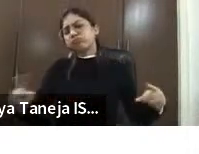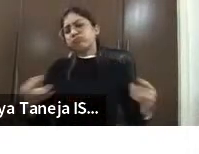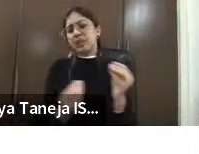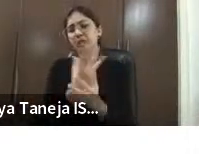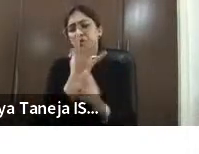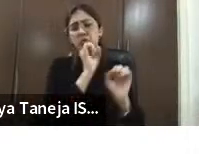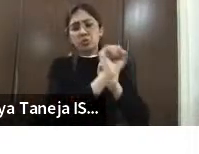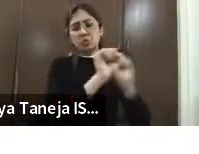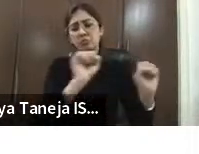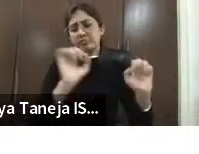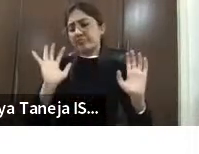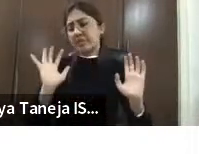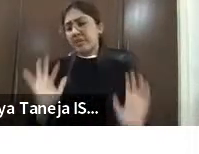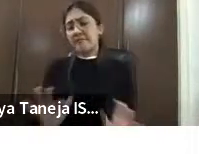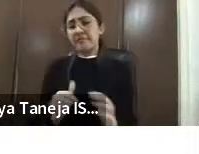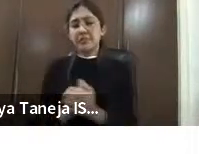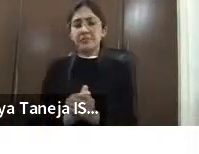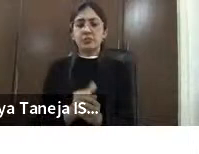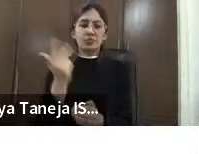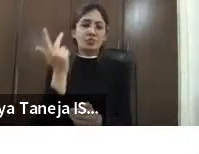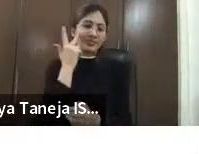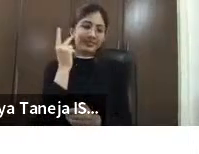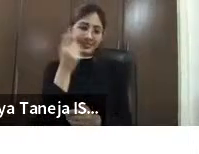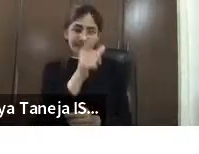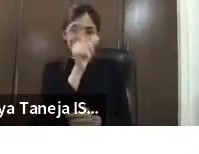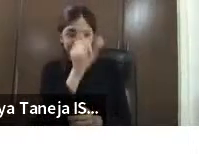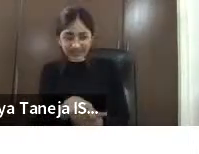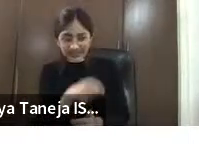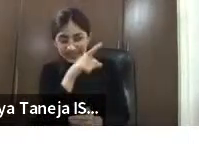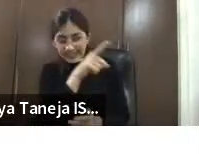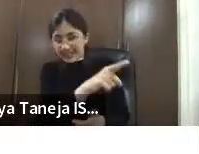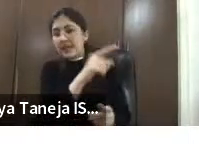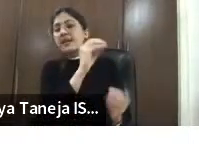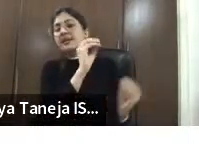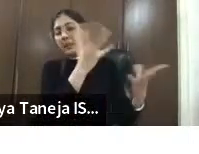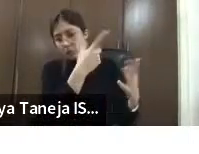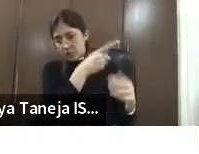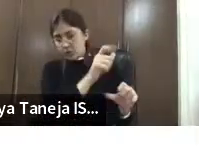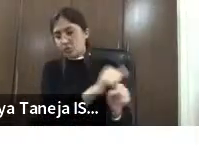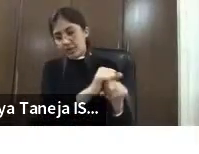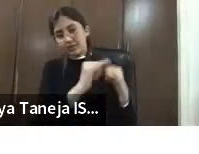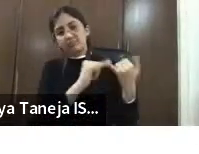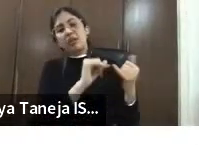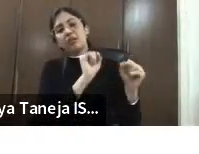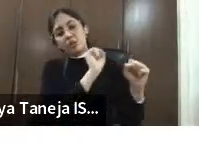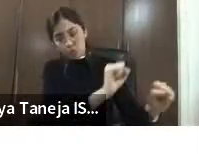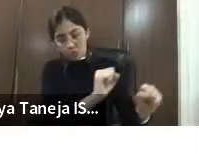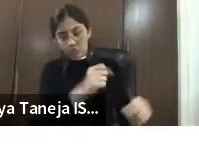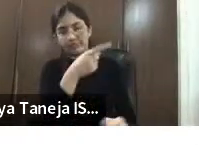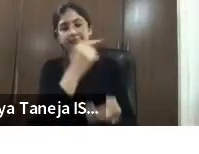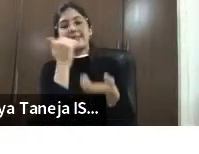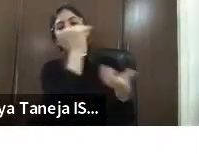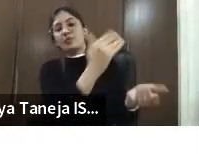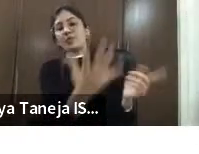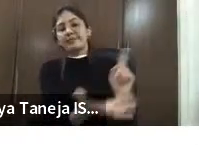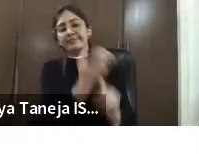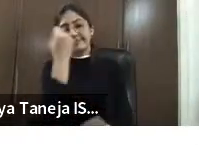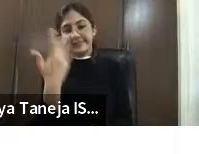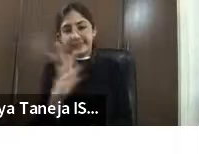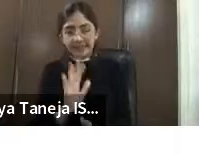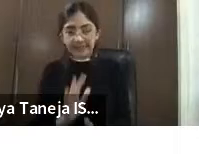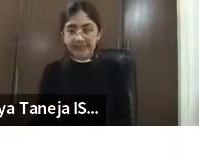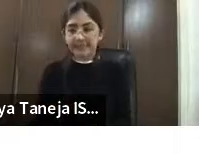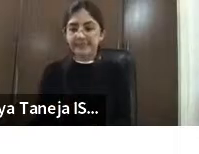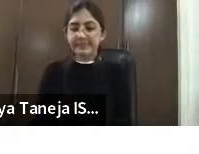initiatives. There you see a representative of Sarthak receiving the coveted Helen Keller Award.